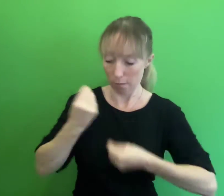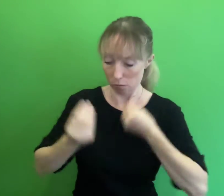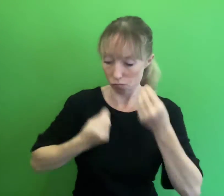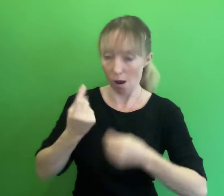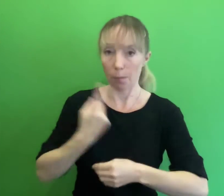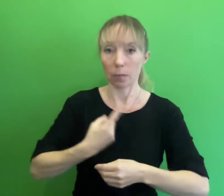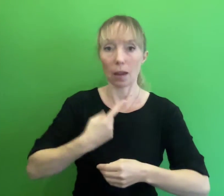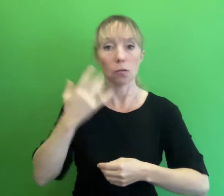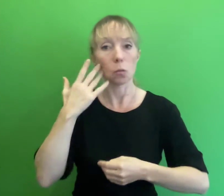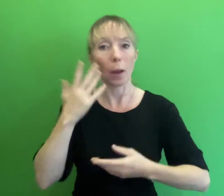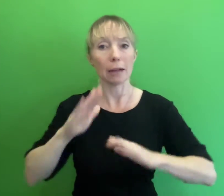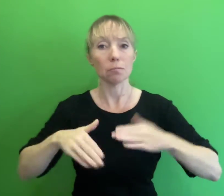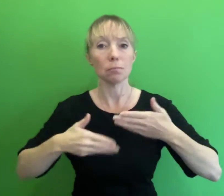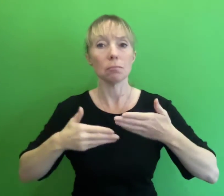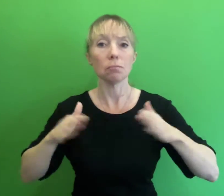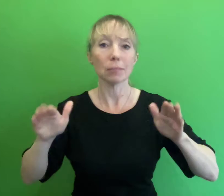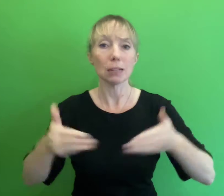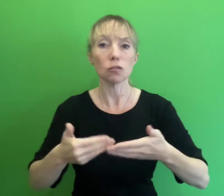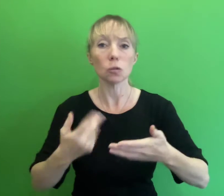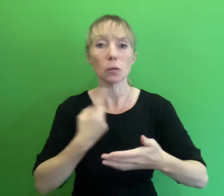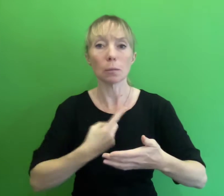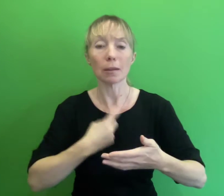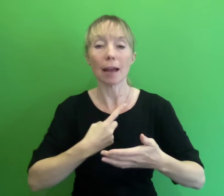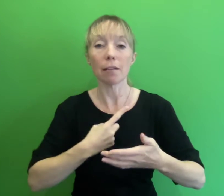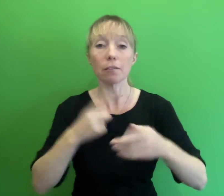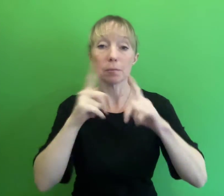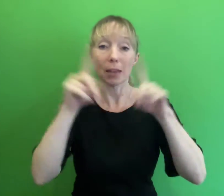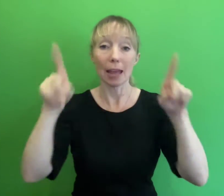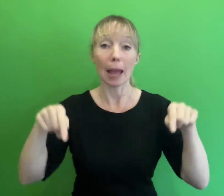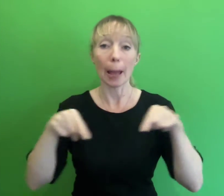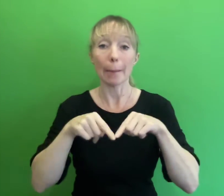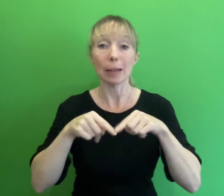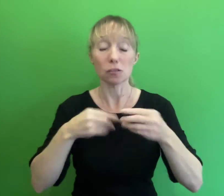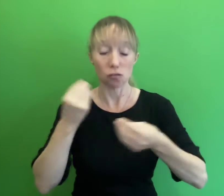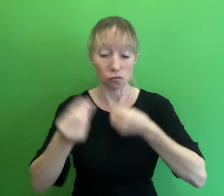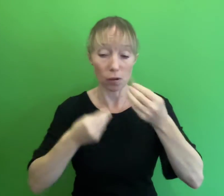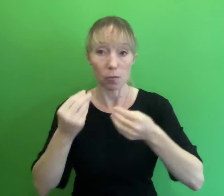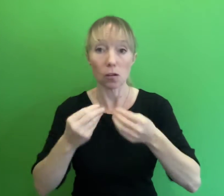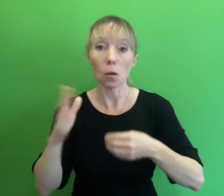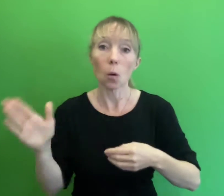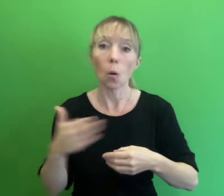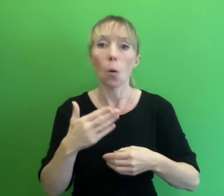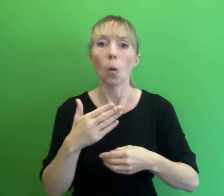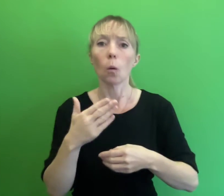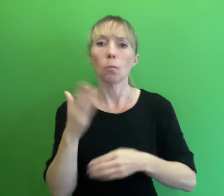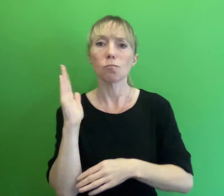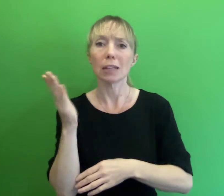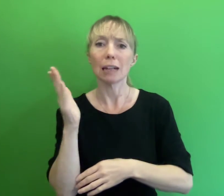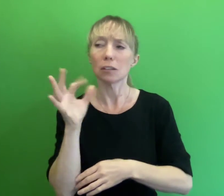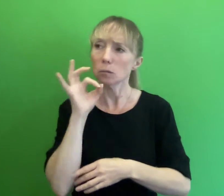themselves. Image description. All presenters were asked to describe any images used in their